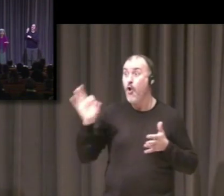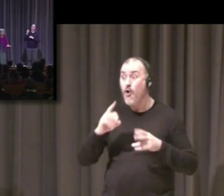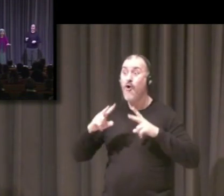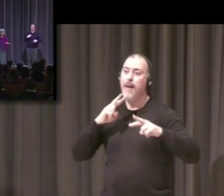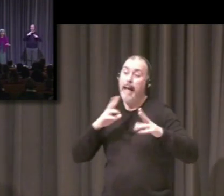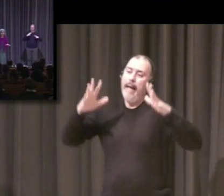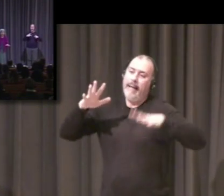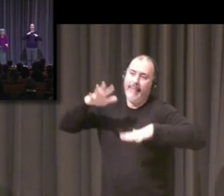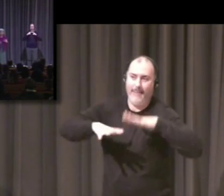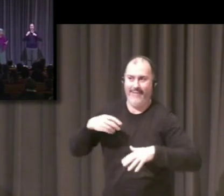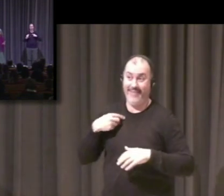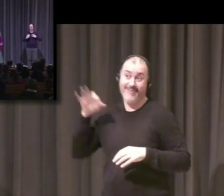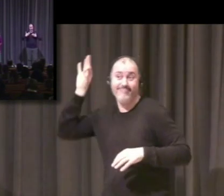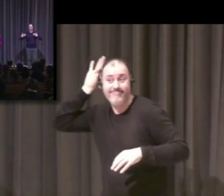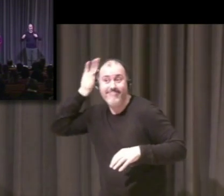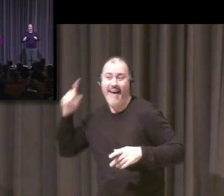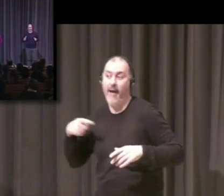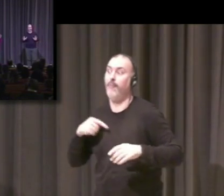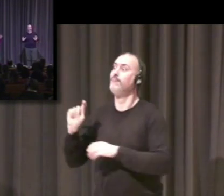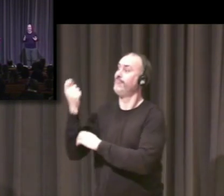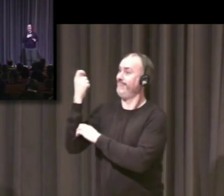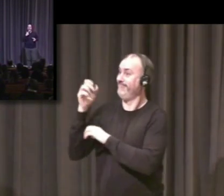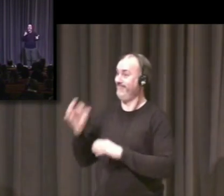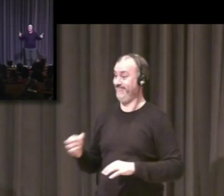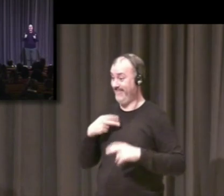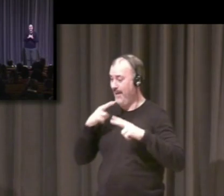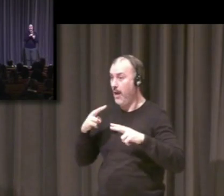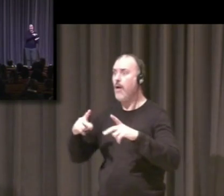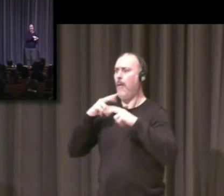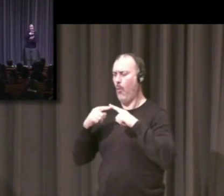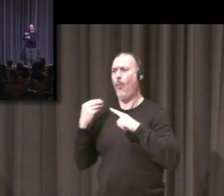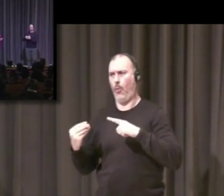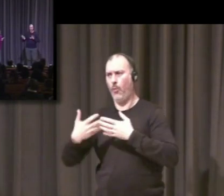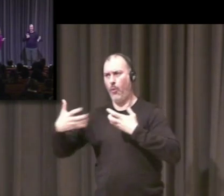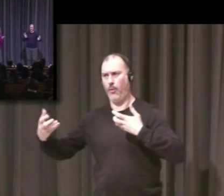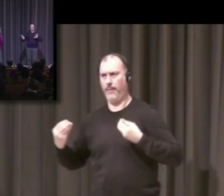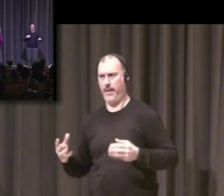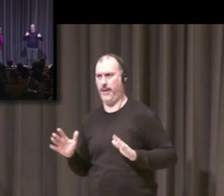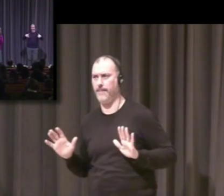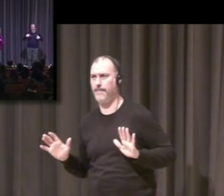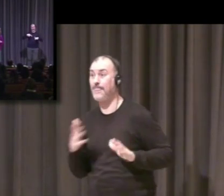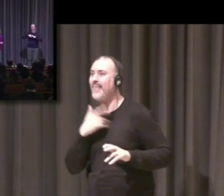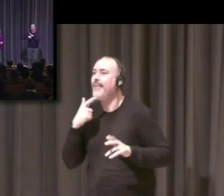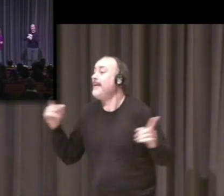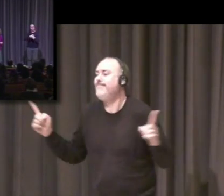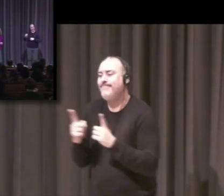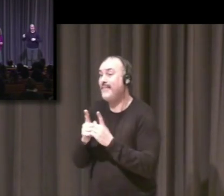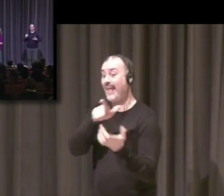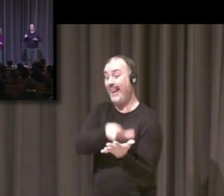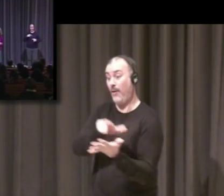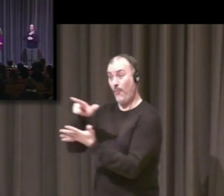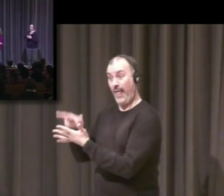better handle on language. Bilingualism is an amazing thing. And as you age, if